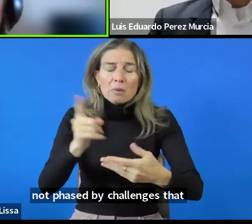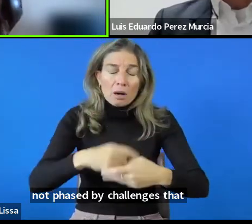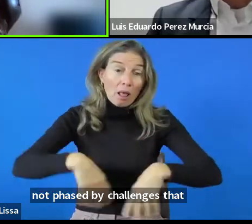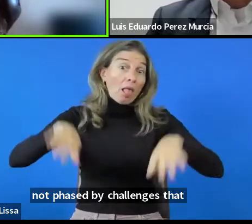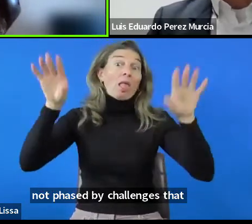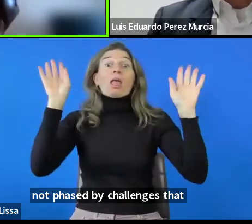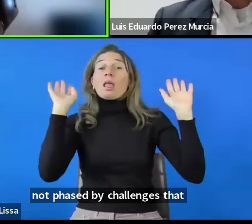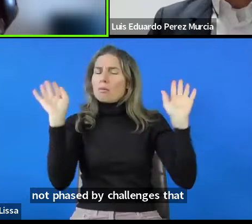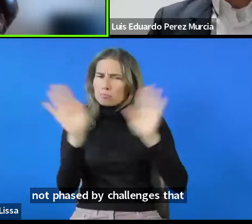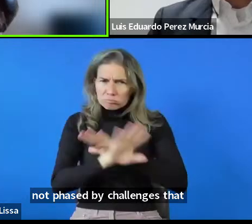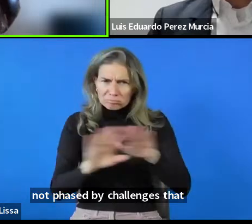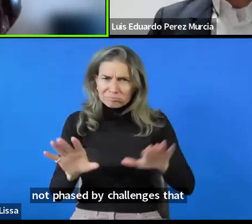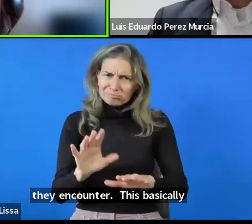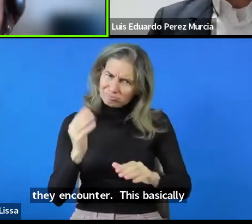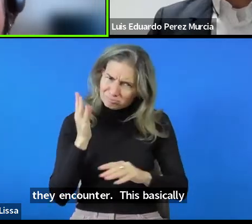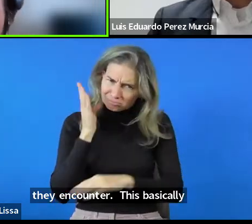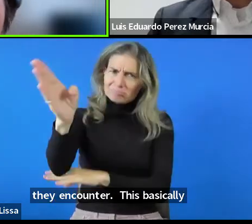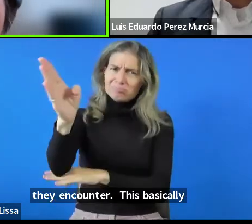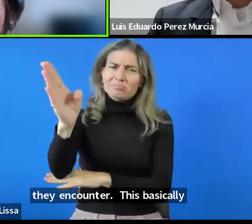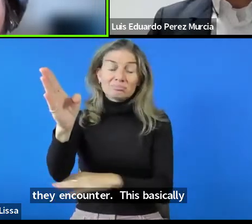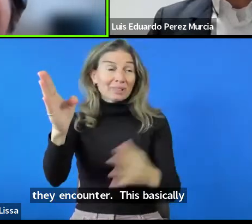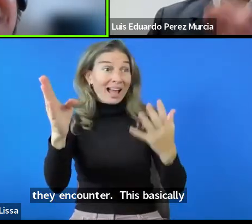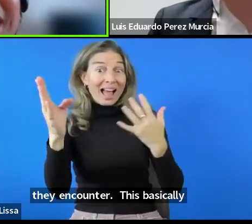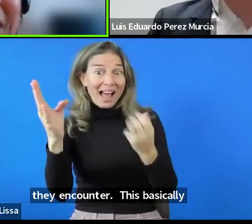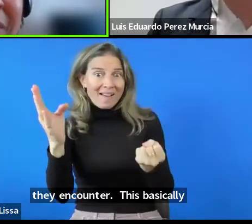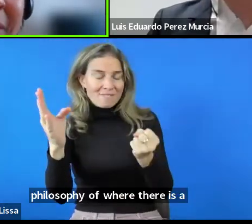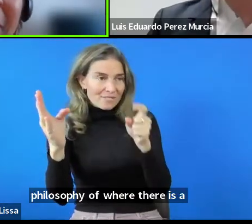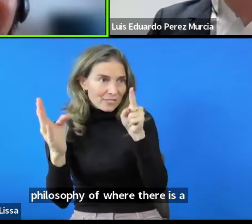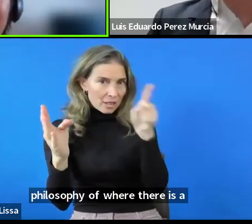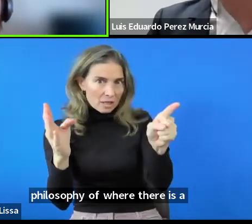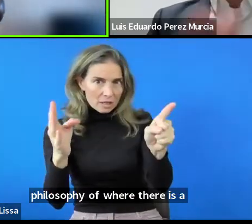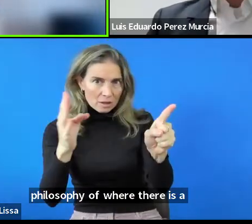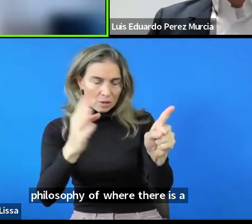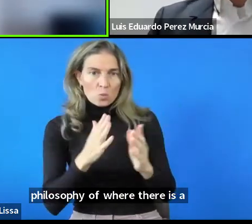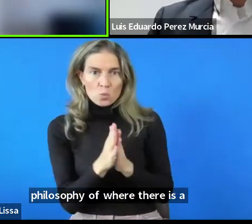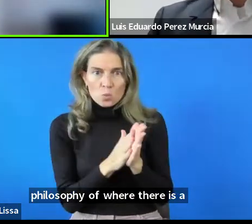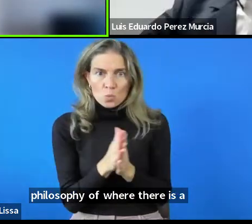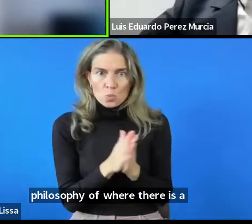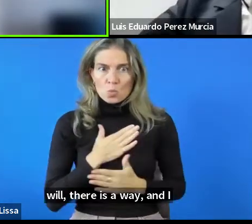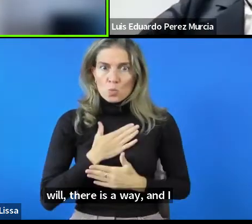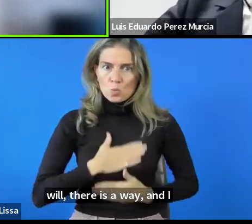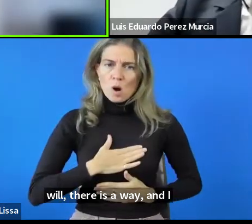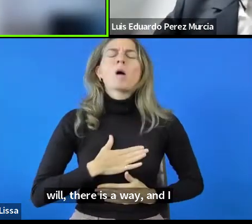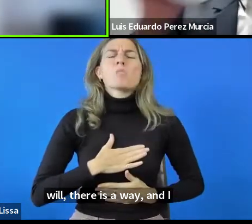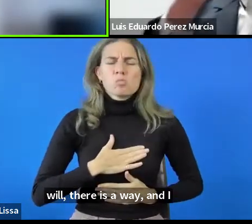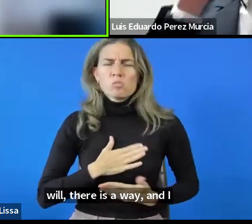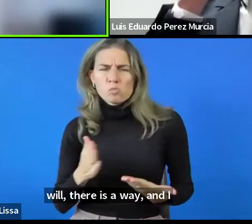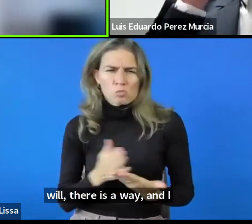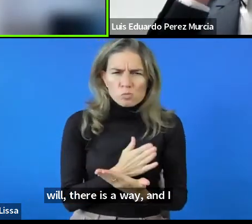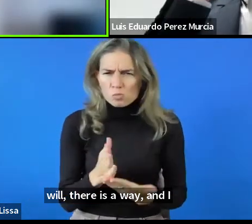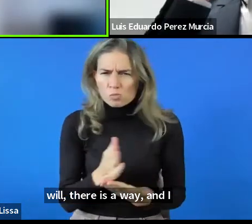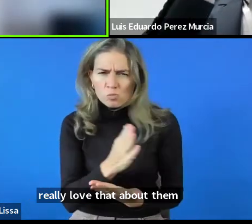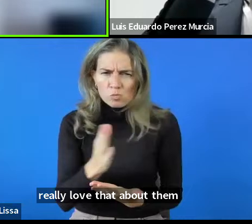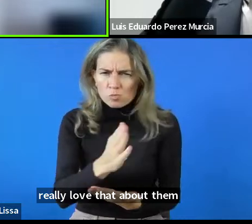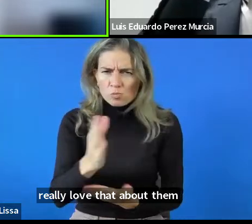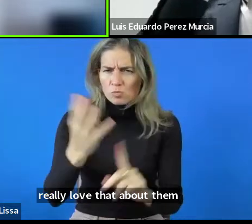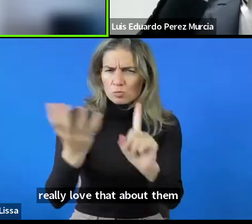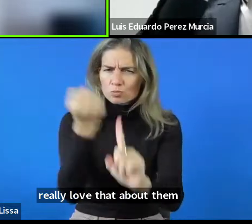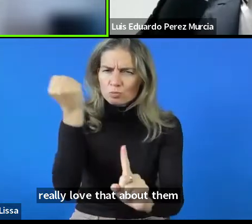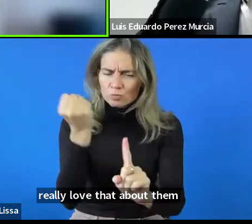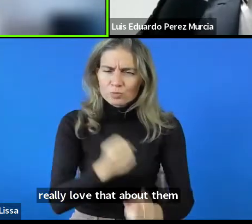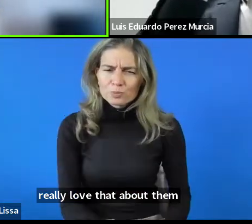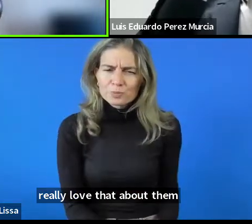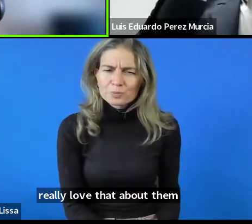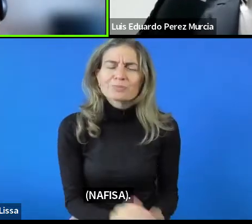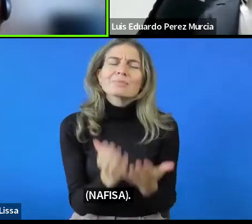philosophy of where there's a will, there is a way. And I really love that about them. So the call to action that you're